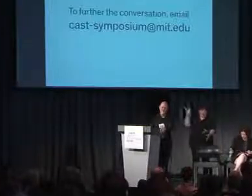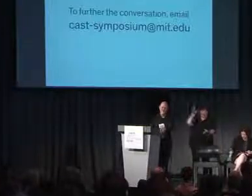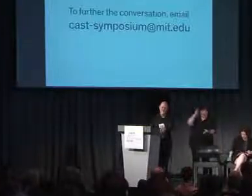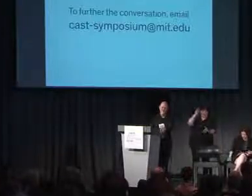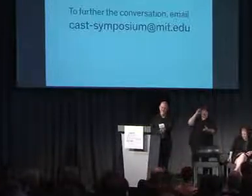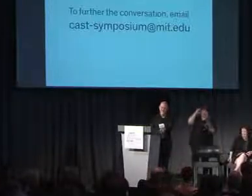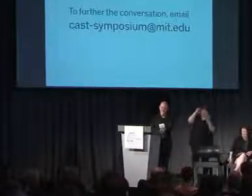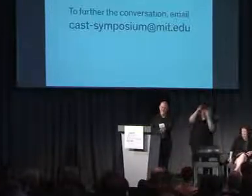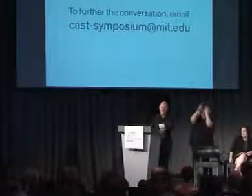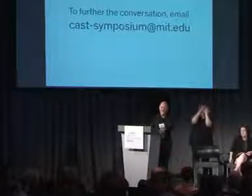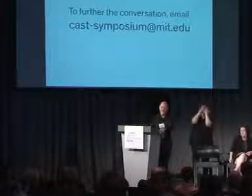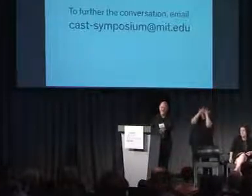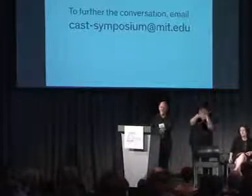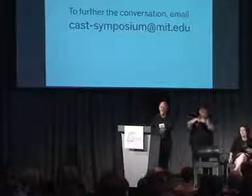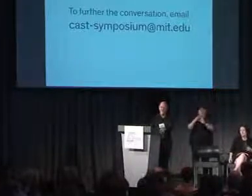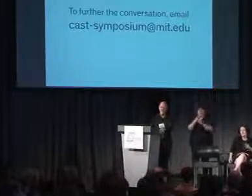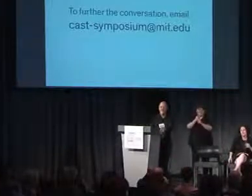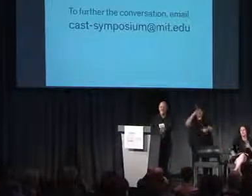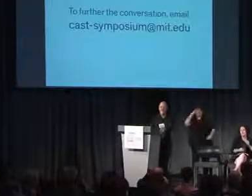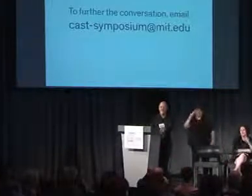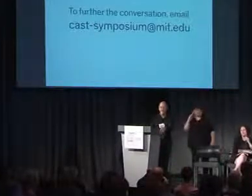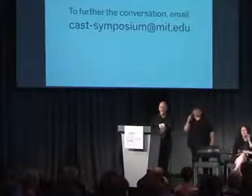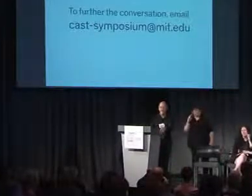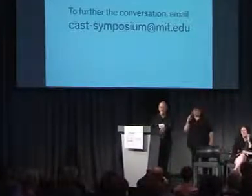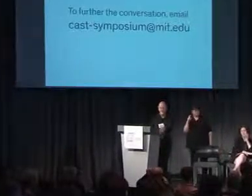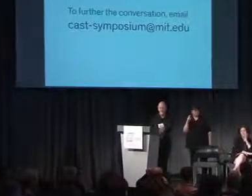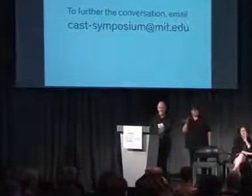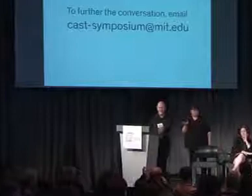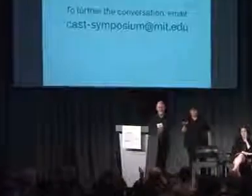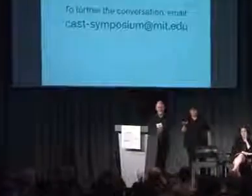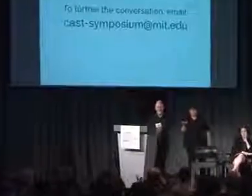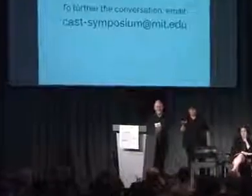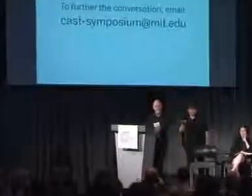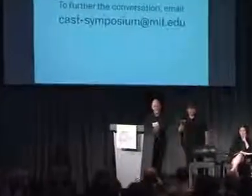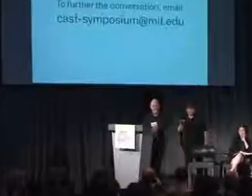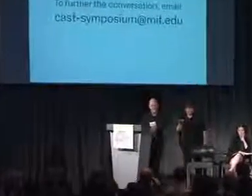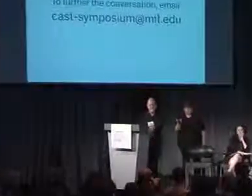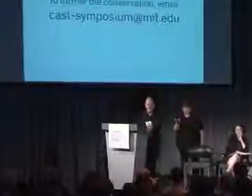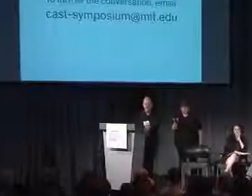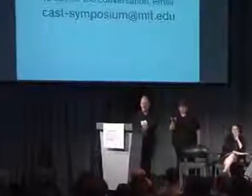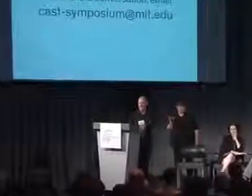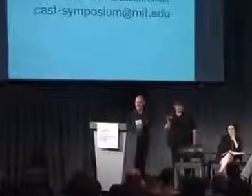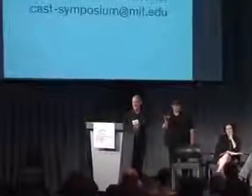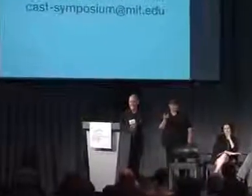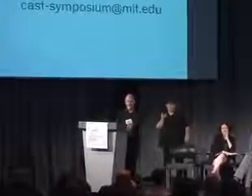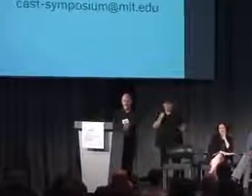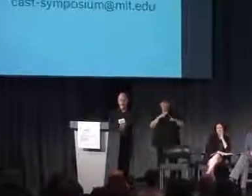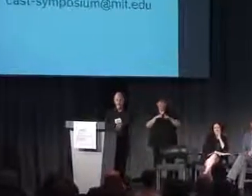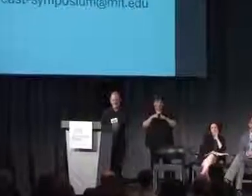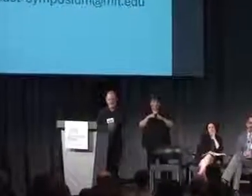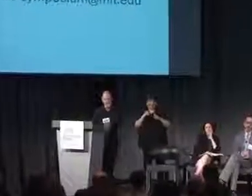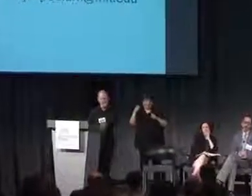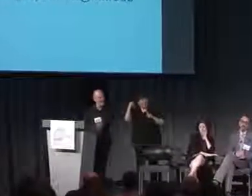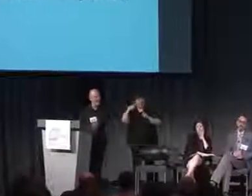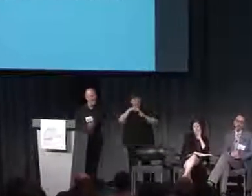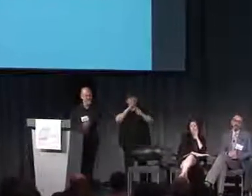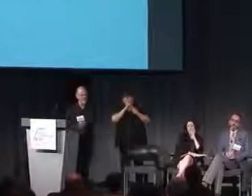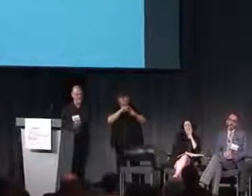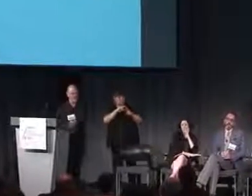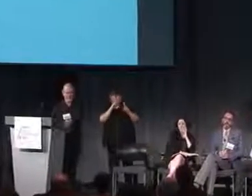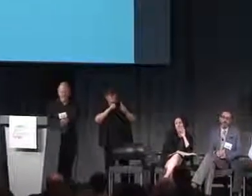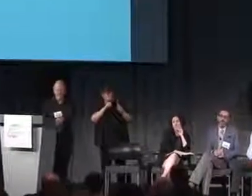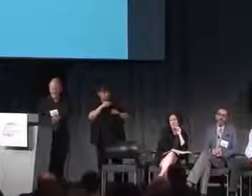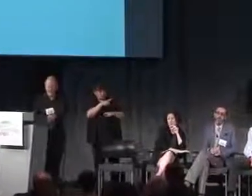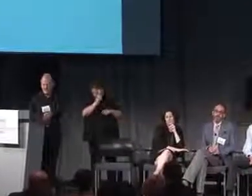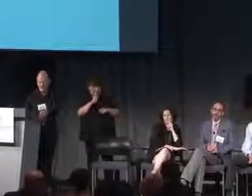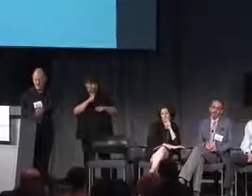make a time-based decision about what you're hearing? I mean, in other words, with the impulse response tests, do you